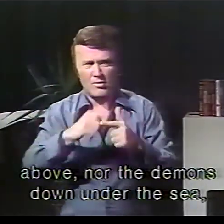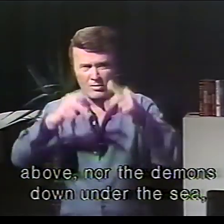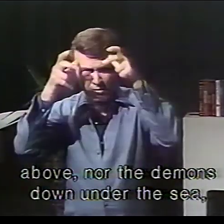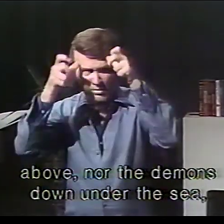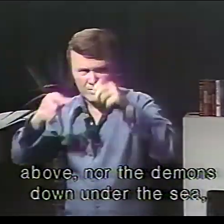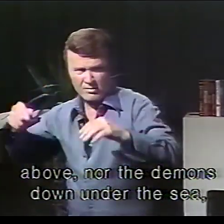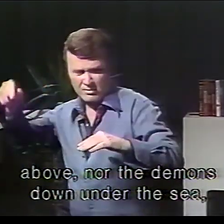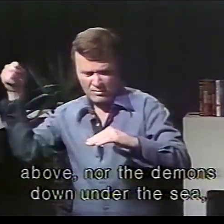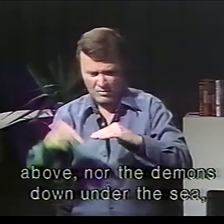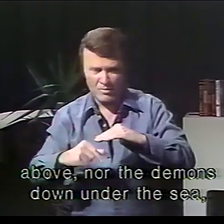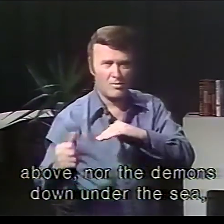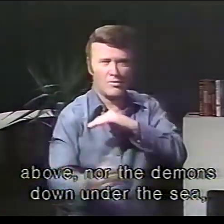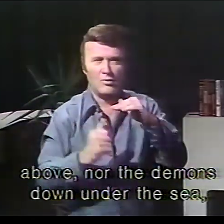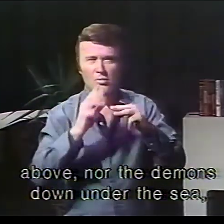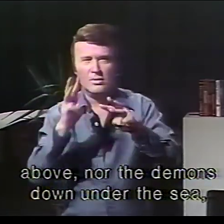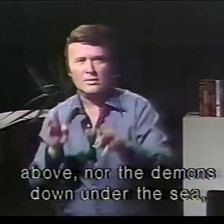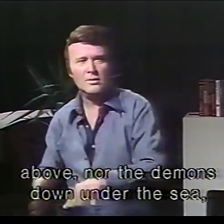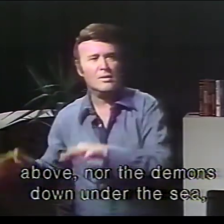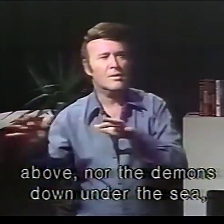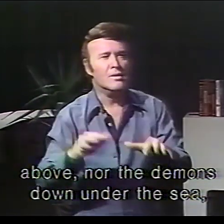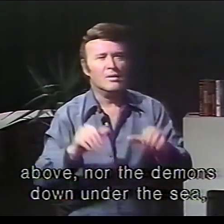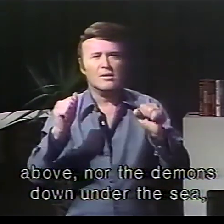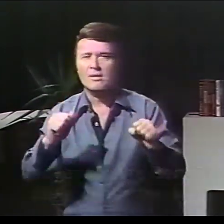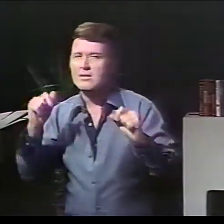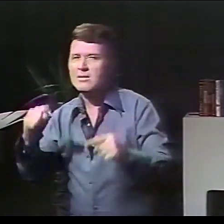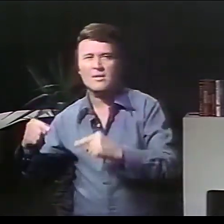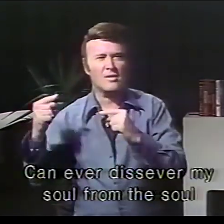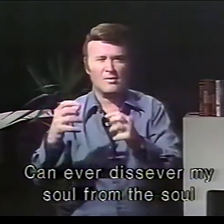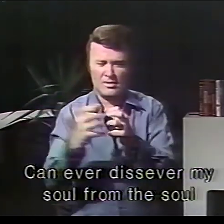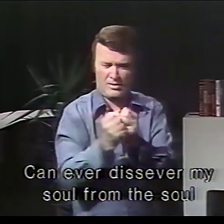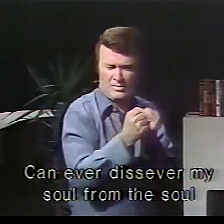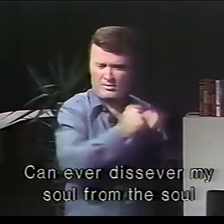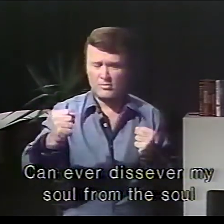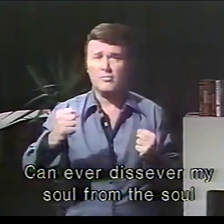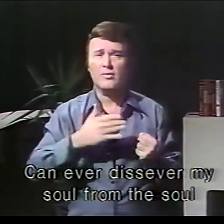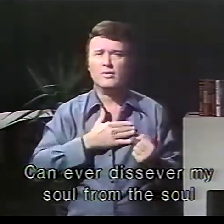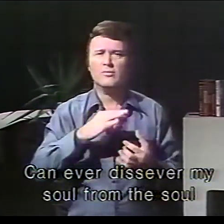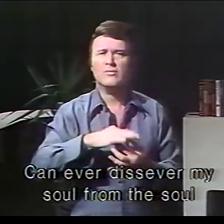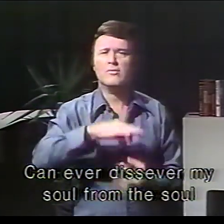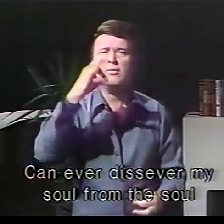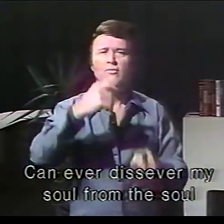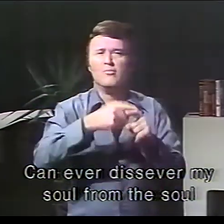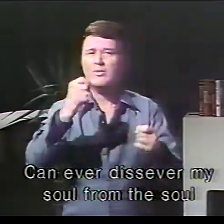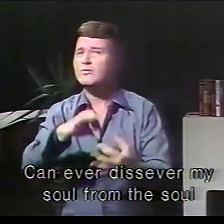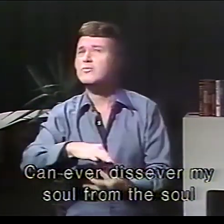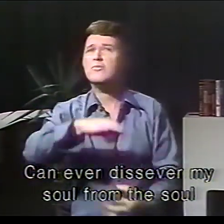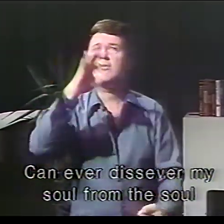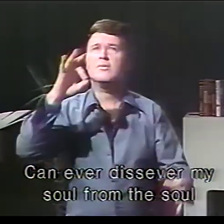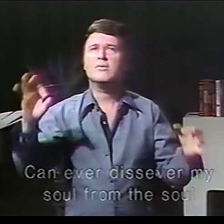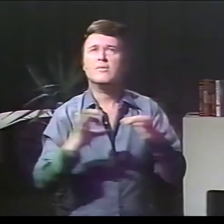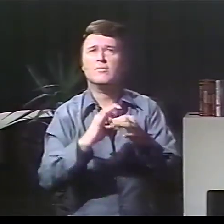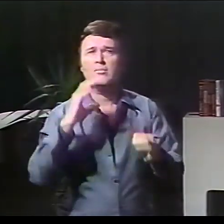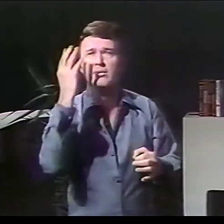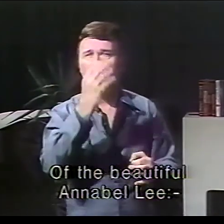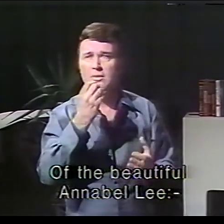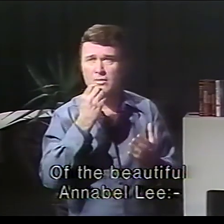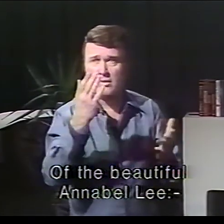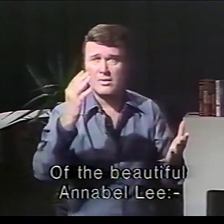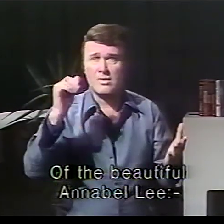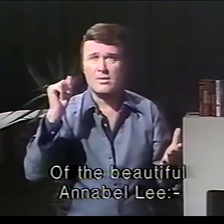above nor the demons down under the sea can ever dissever my soul from the soul of the